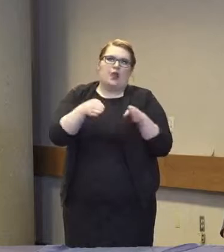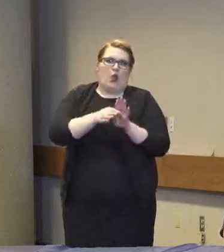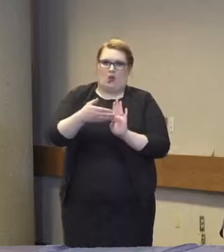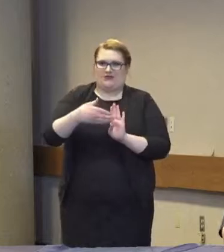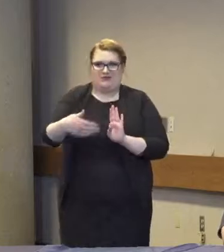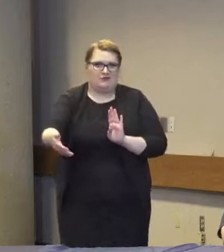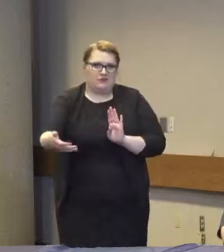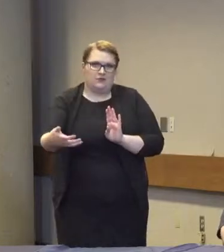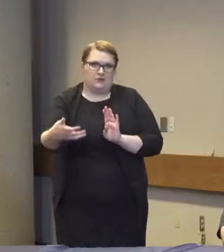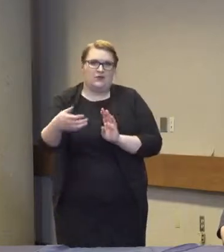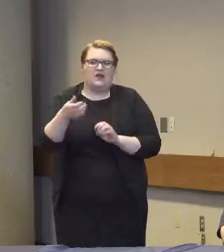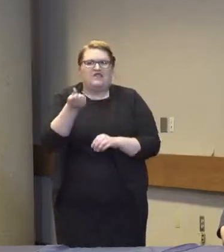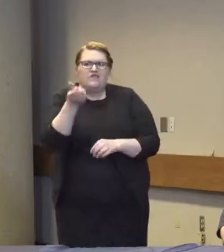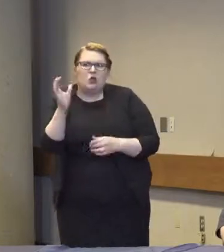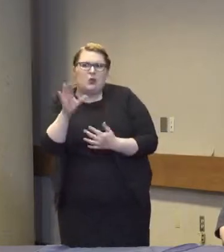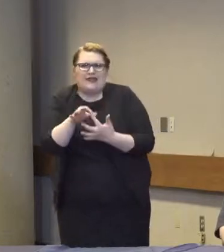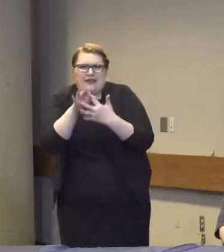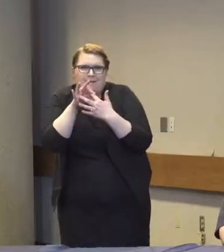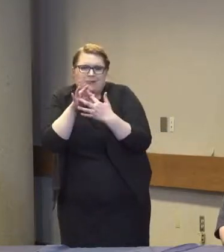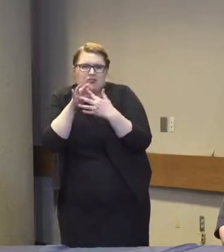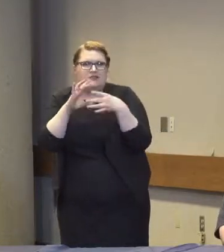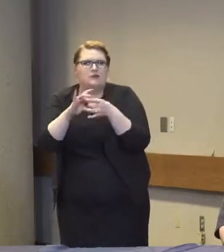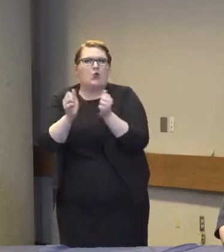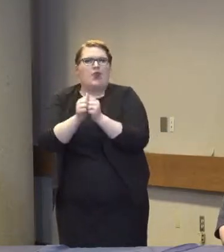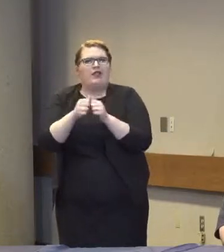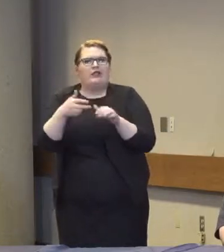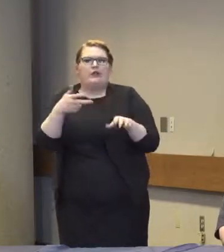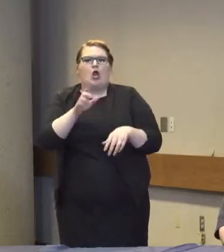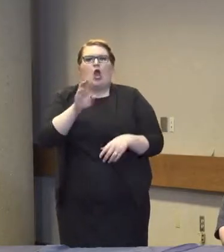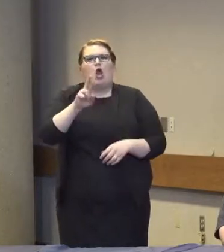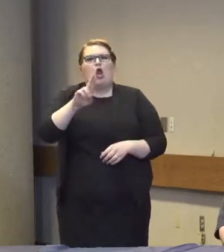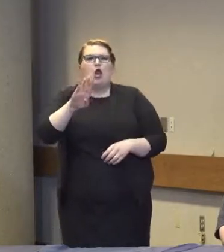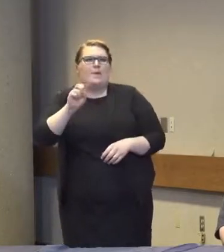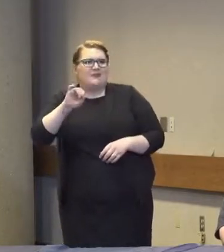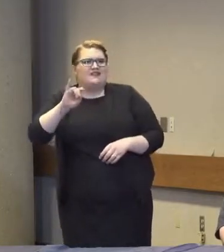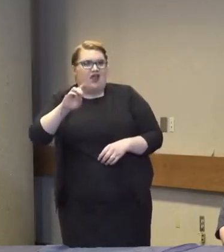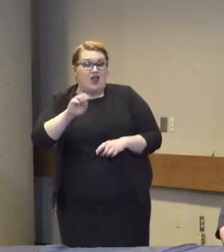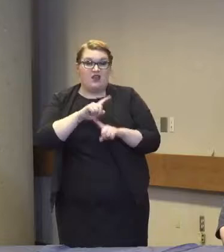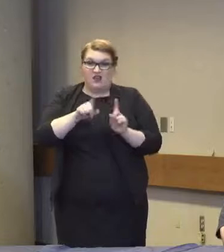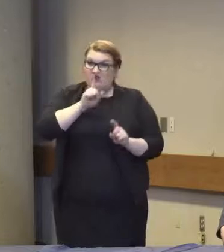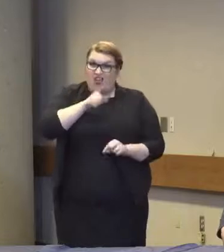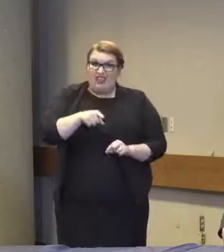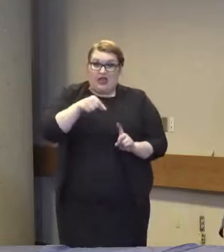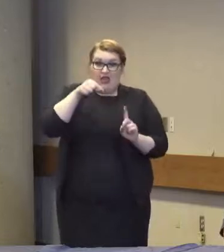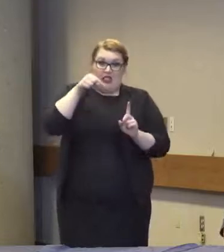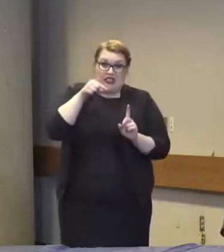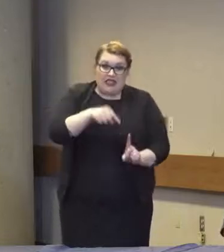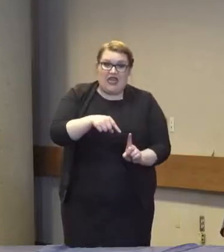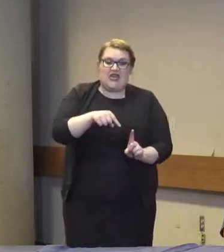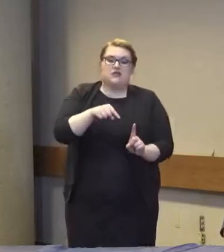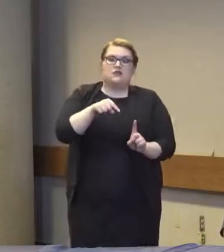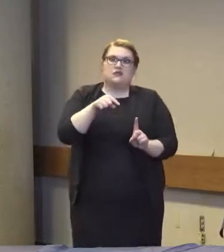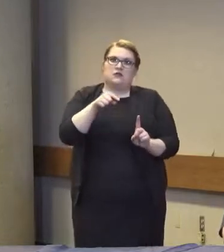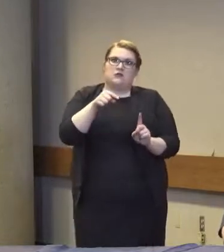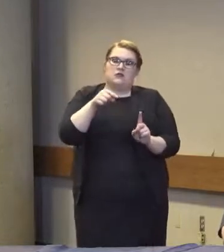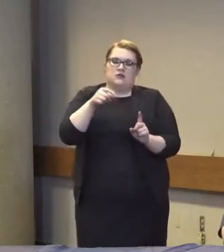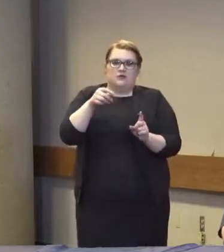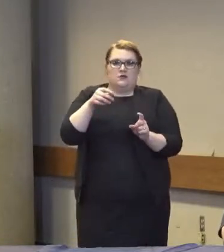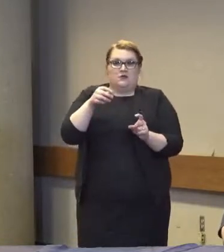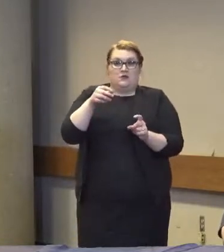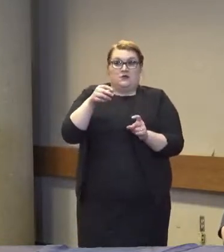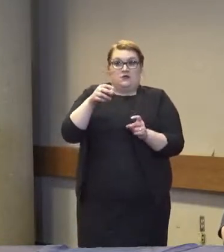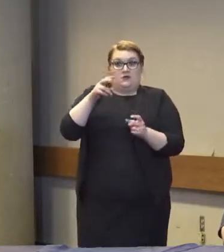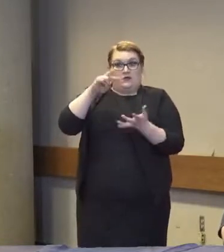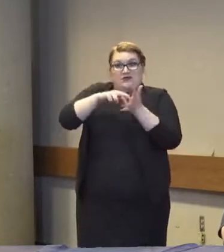with a few exceptions about curbside. But really what it is it's a statement of the enforcement that will go into it that really changed from